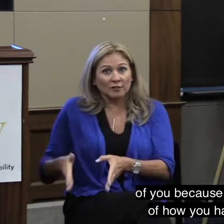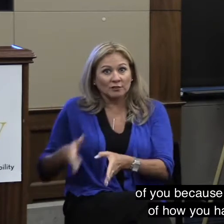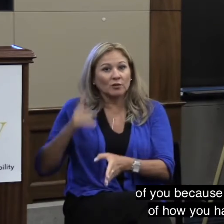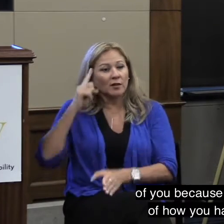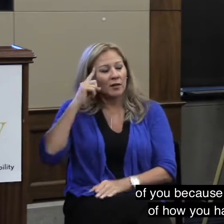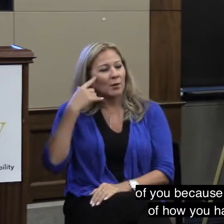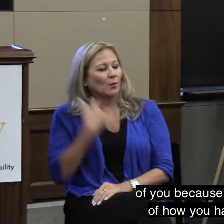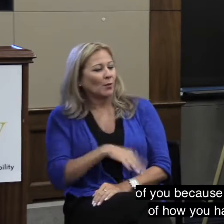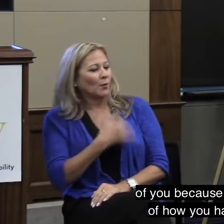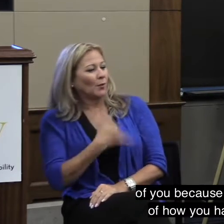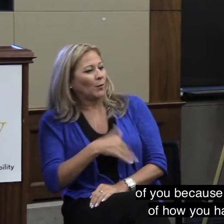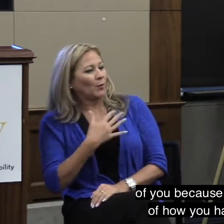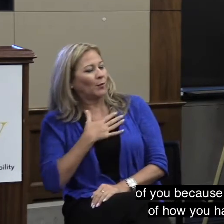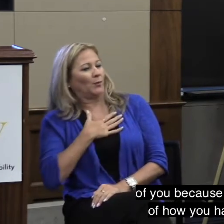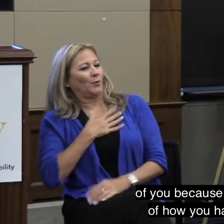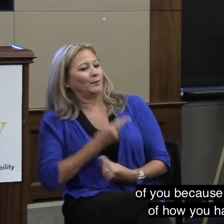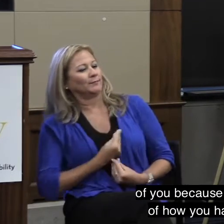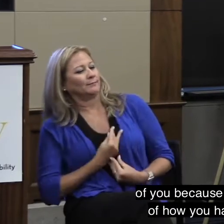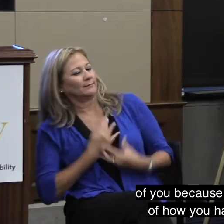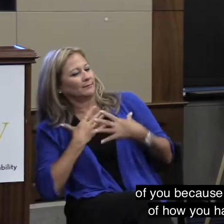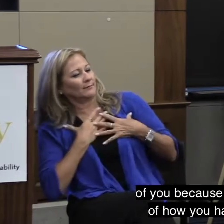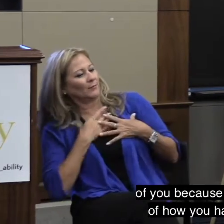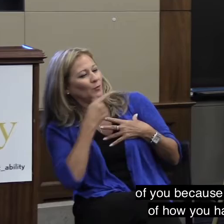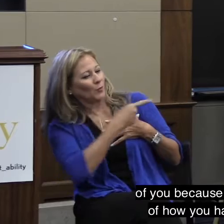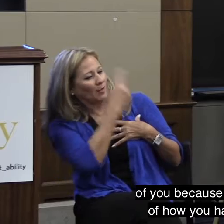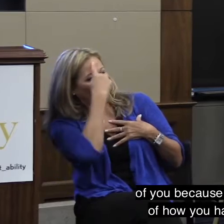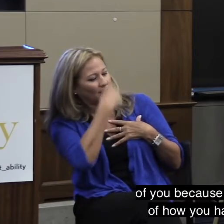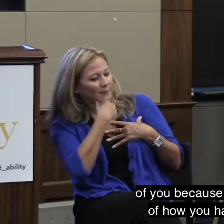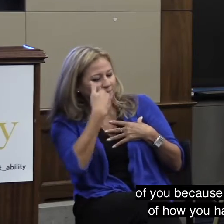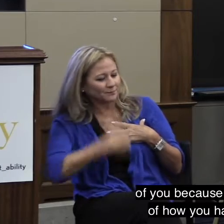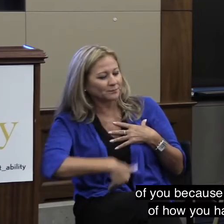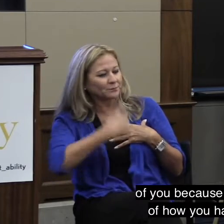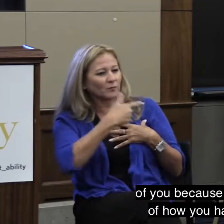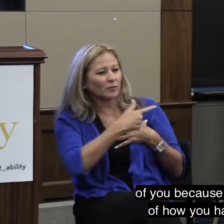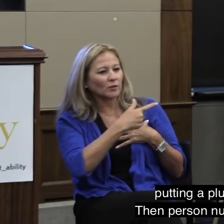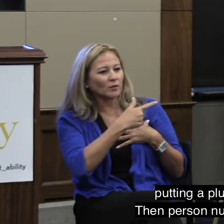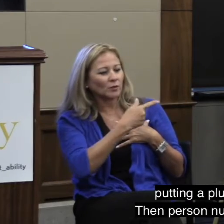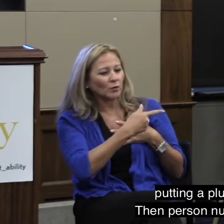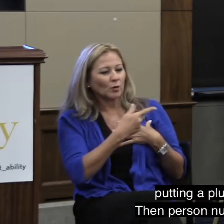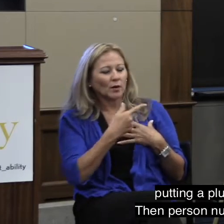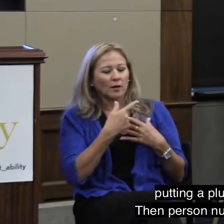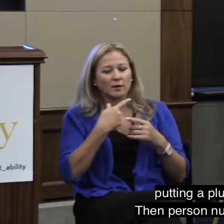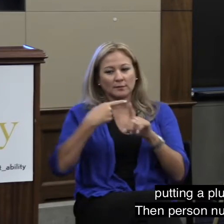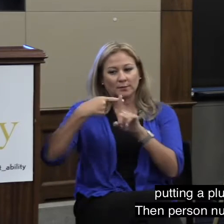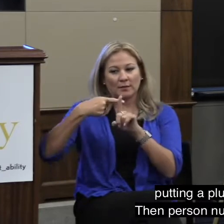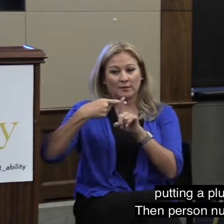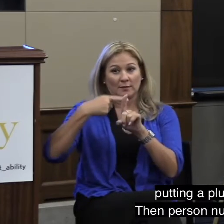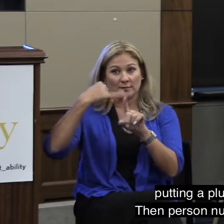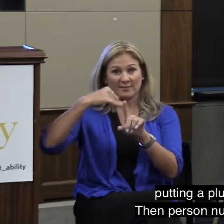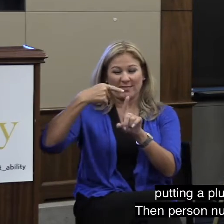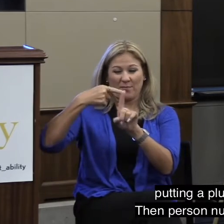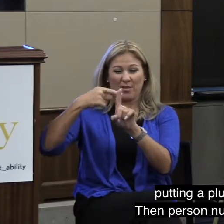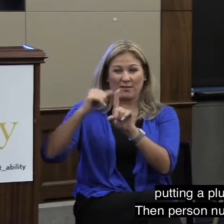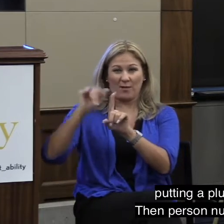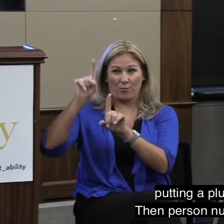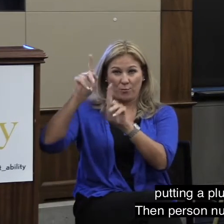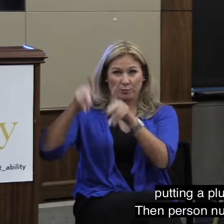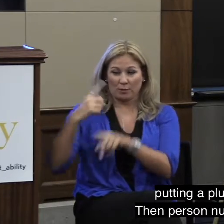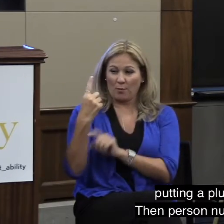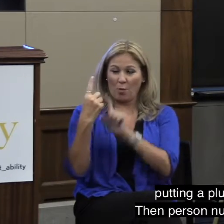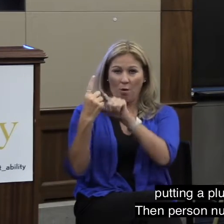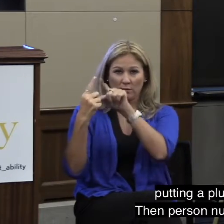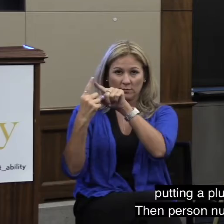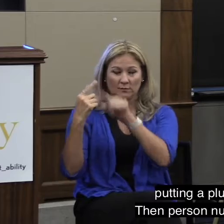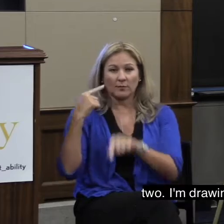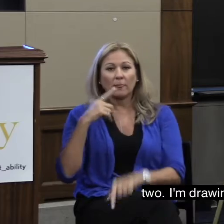of you because of how they think of you, because of how you have genuinely built them up. I'm putting a plus sign by person number one. Then person number one